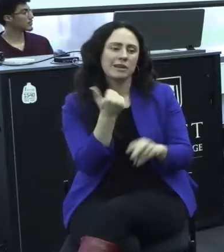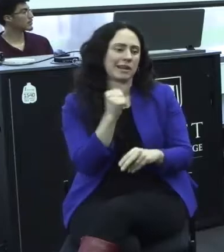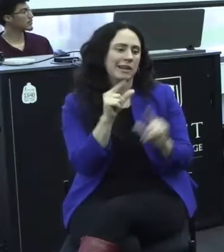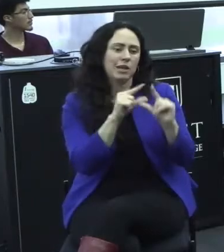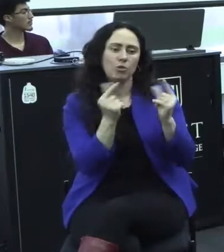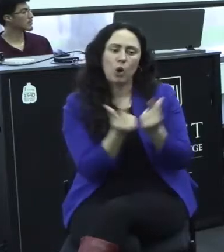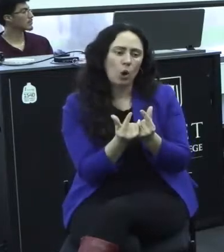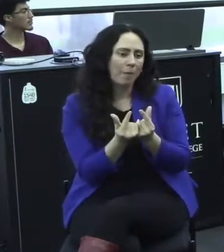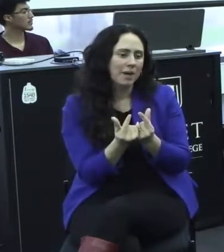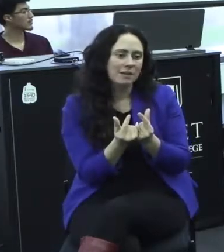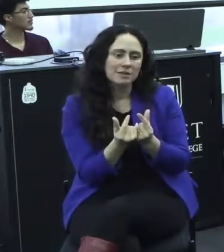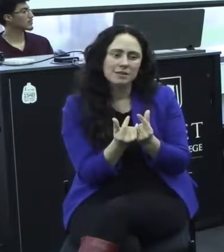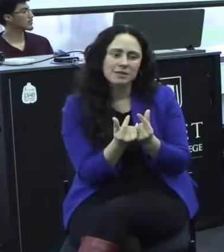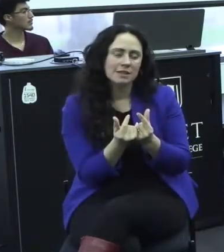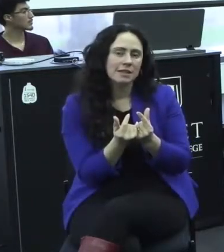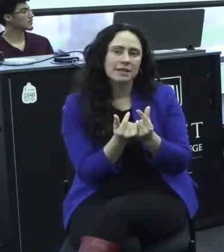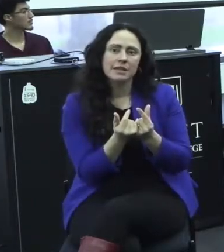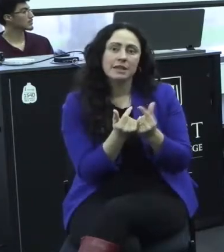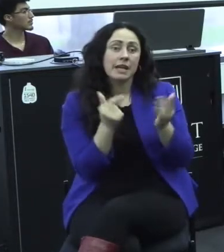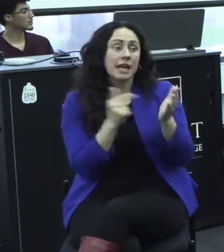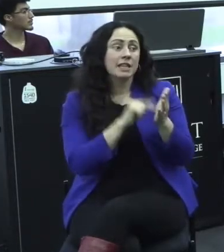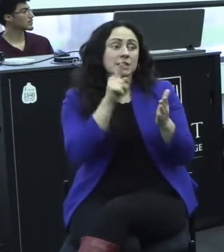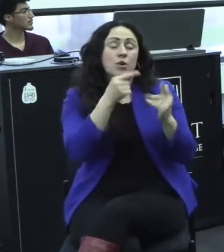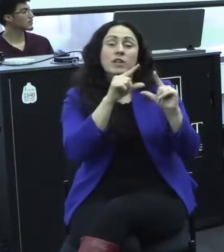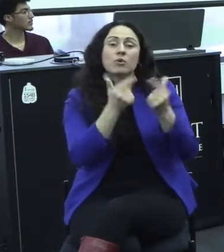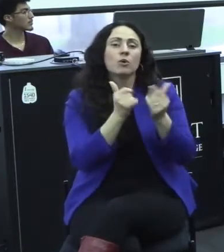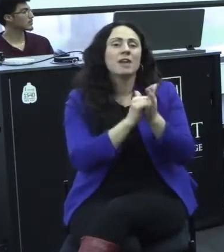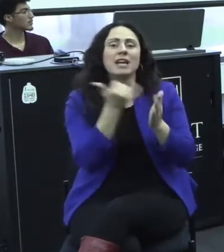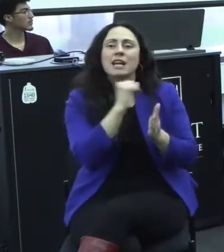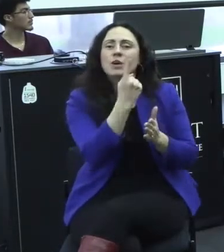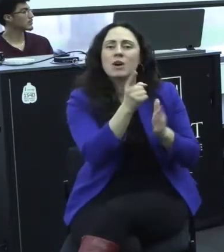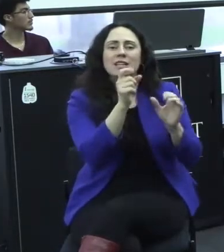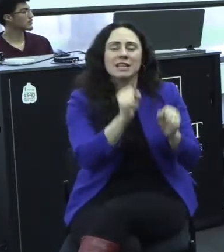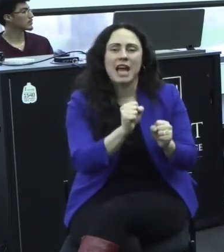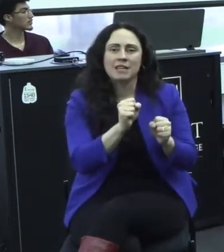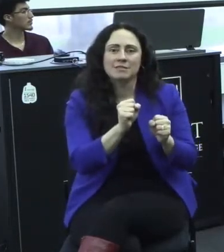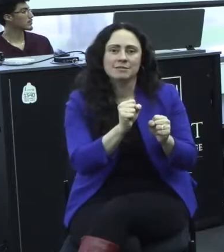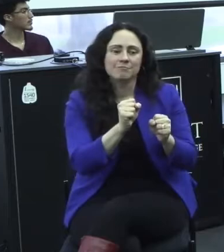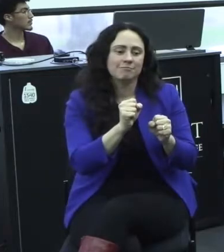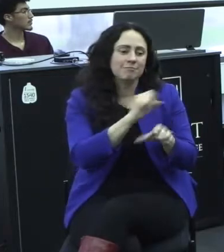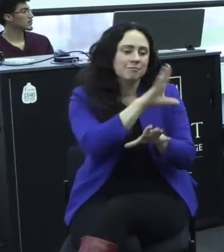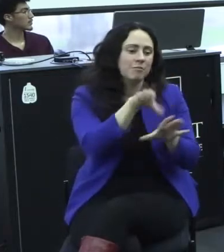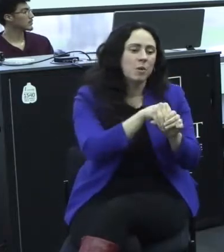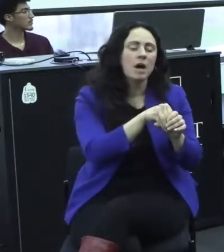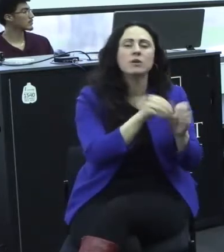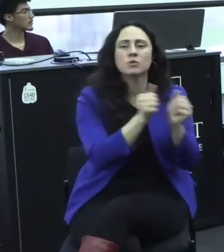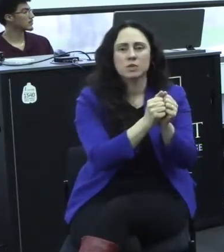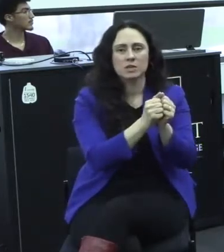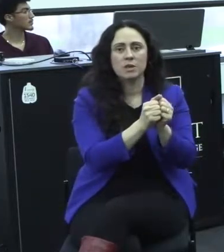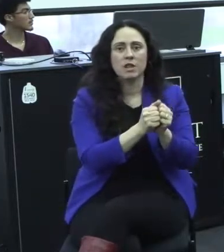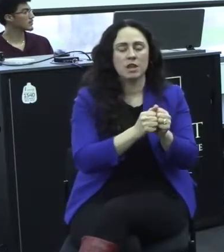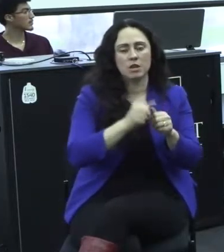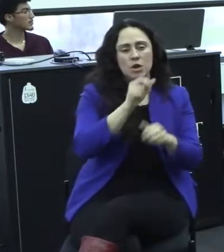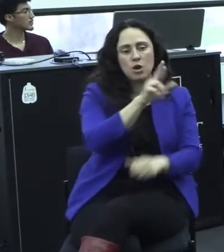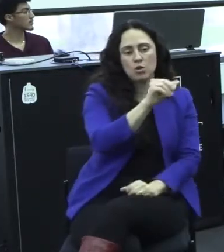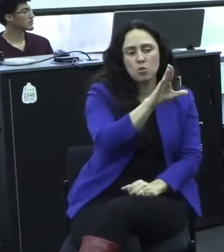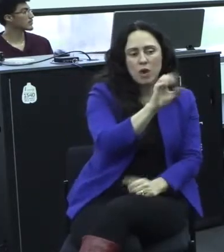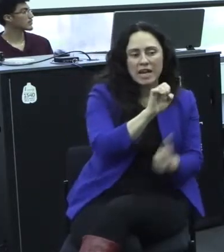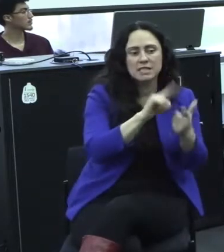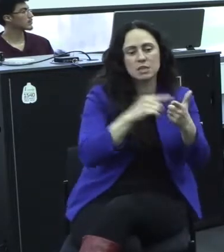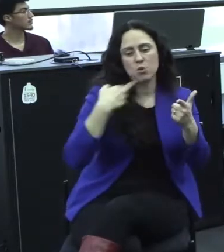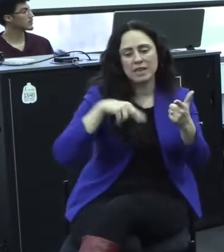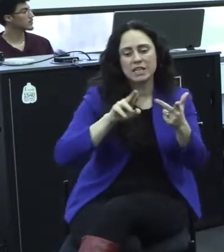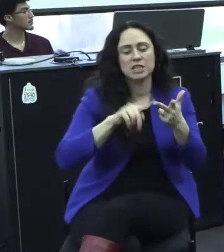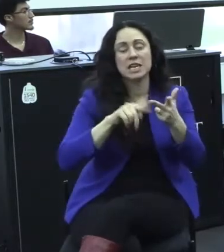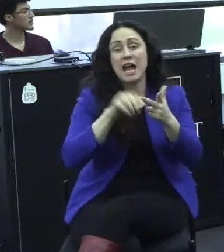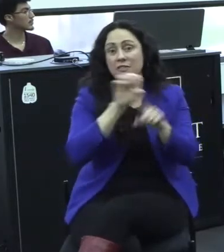group, this is the only group that anyone can fall into. When we think about race, religion, ethnicity, this is actually one